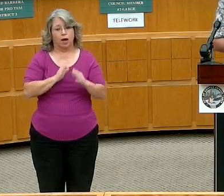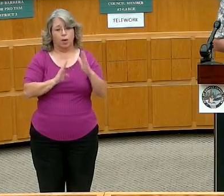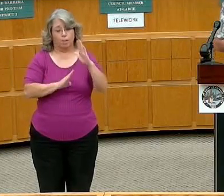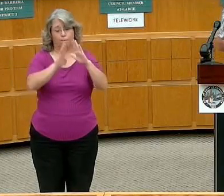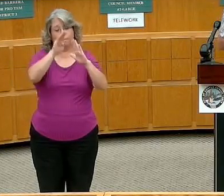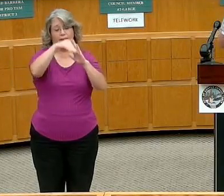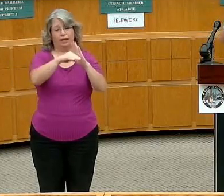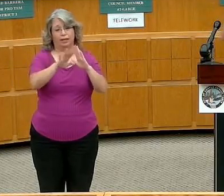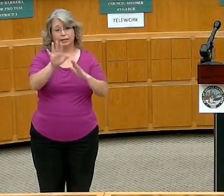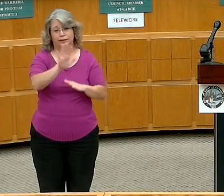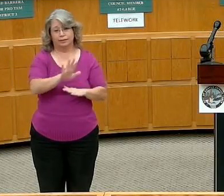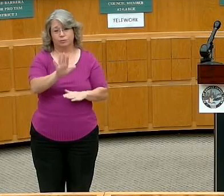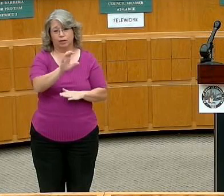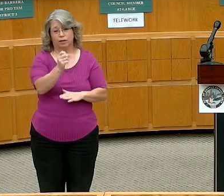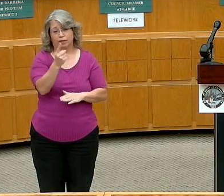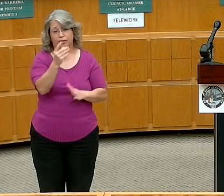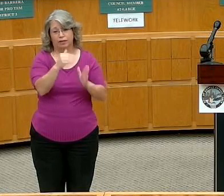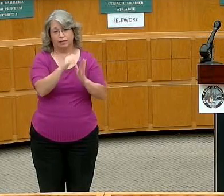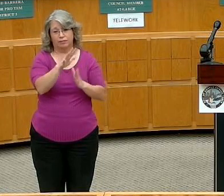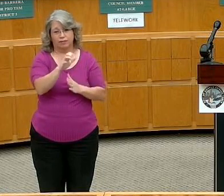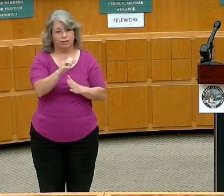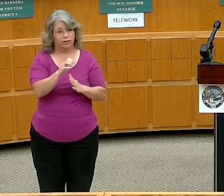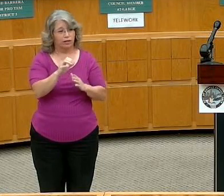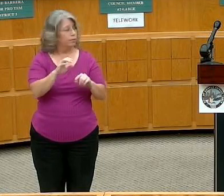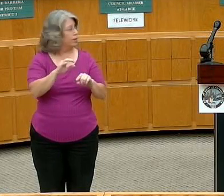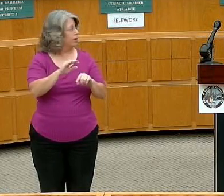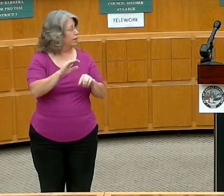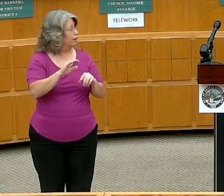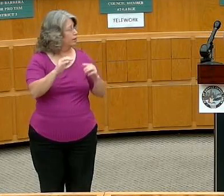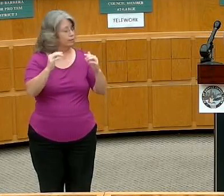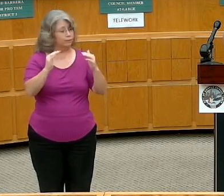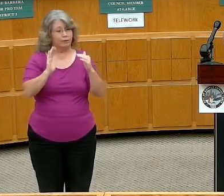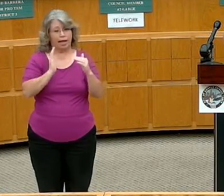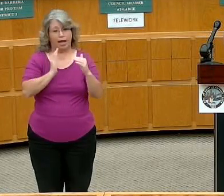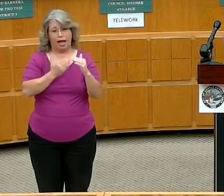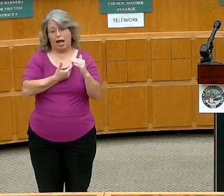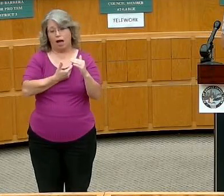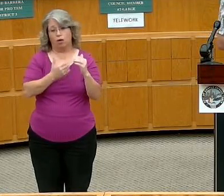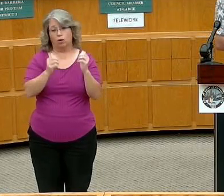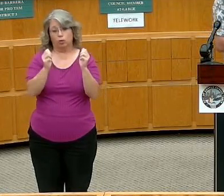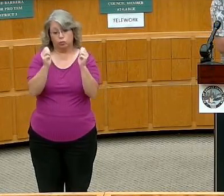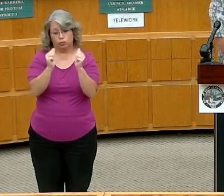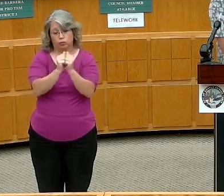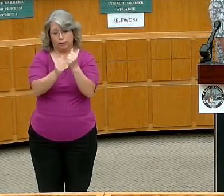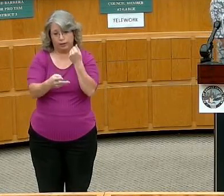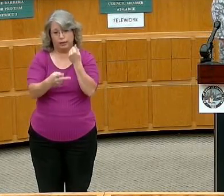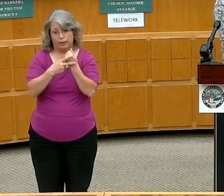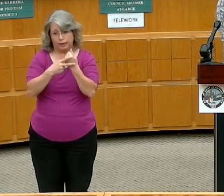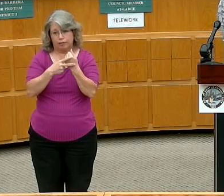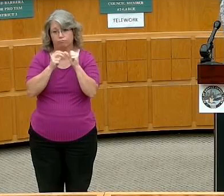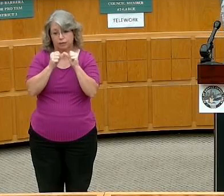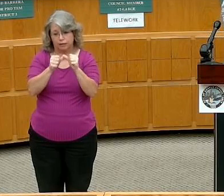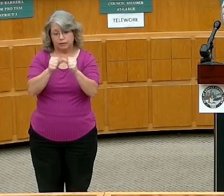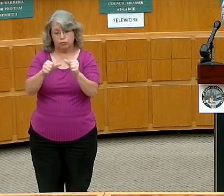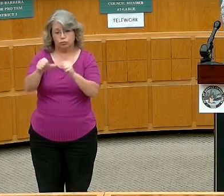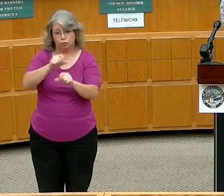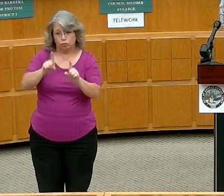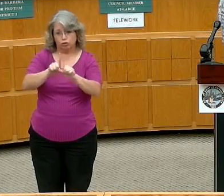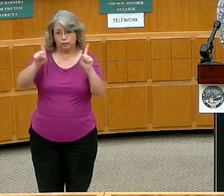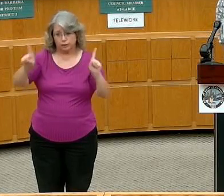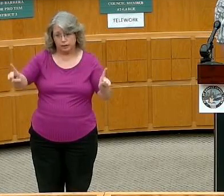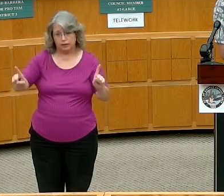11,500 at the peak, down to 4,000. And with keep social distancing in place, notice